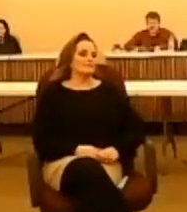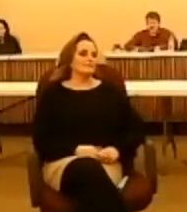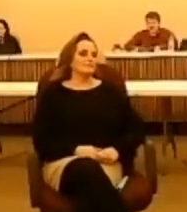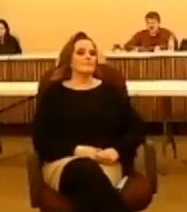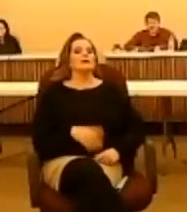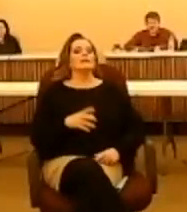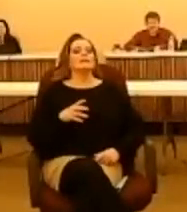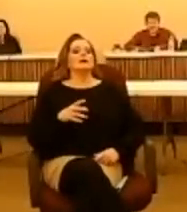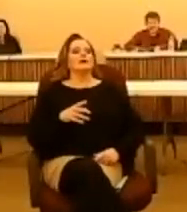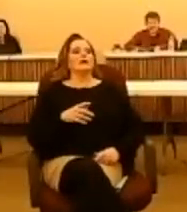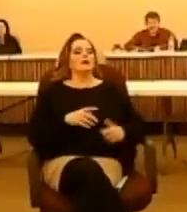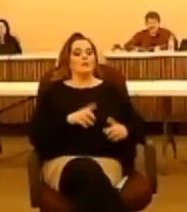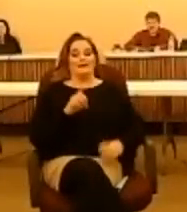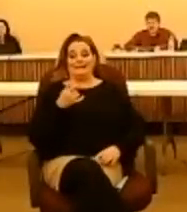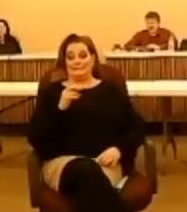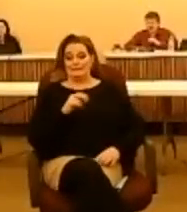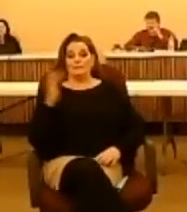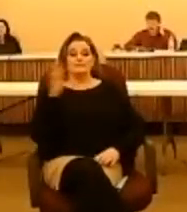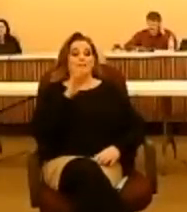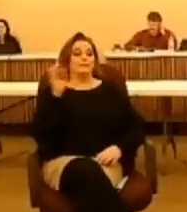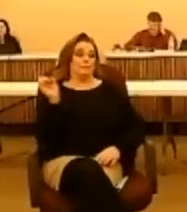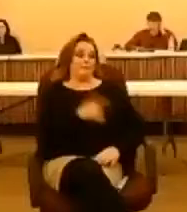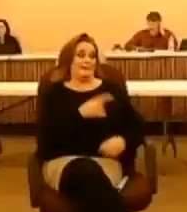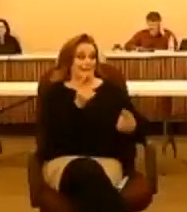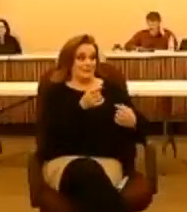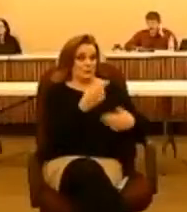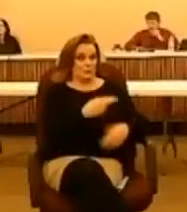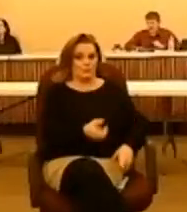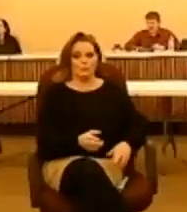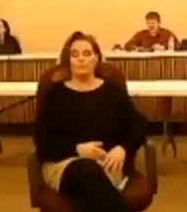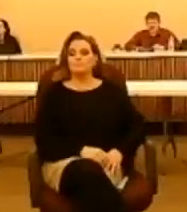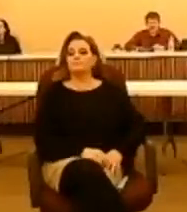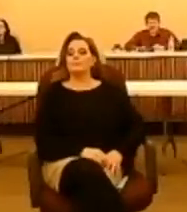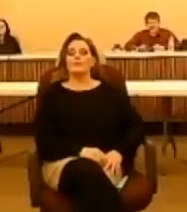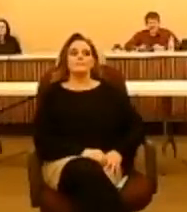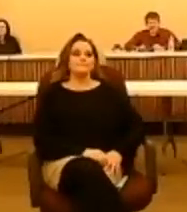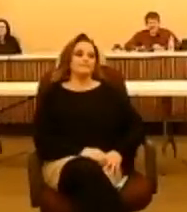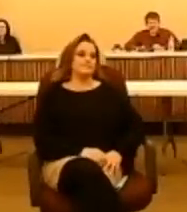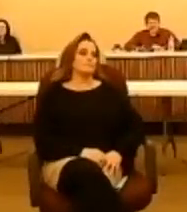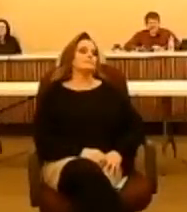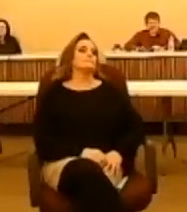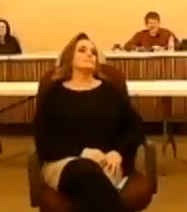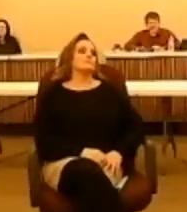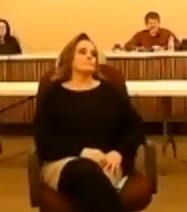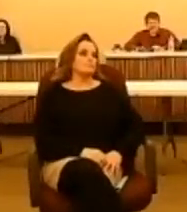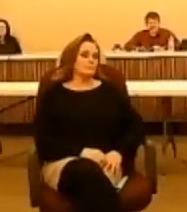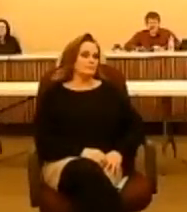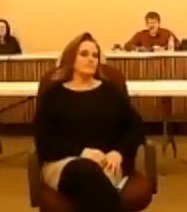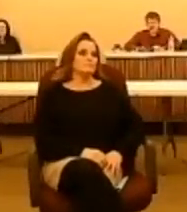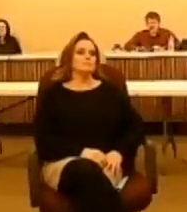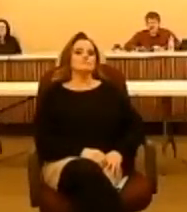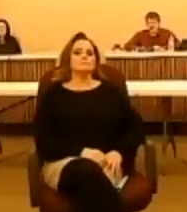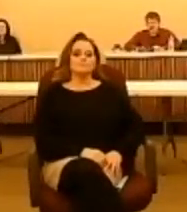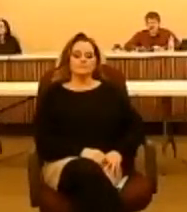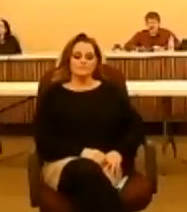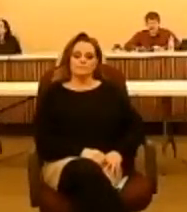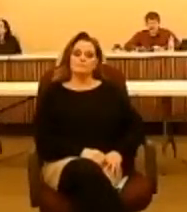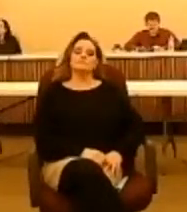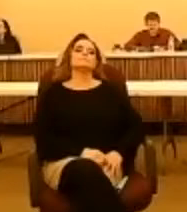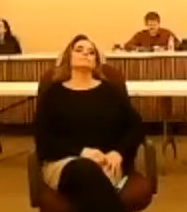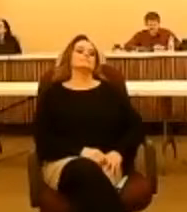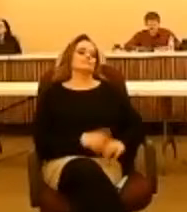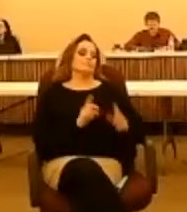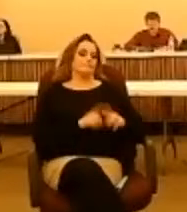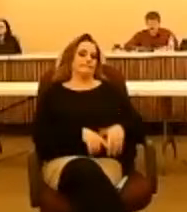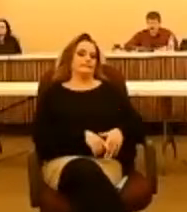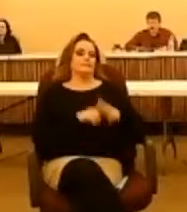All right, good news. Don is walking back into the room. The bar has advanced. We are go for